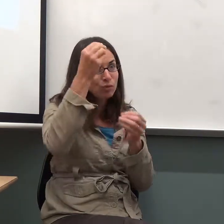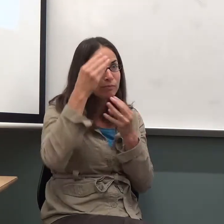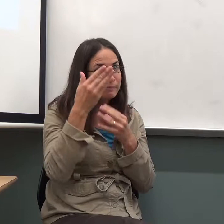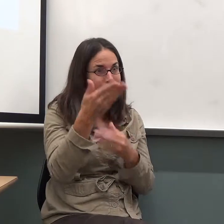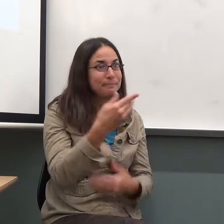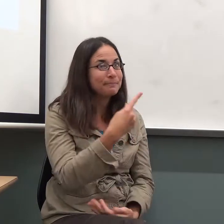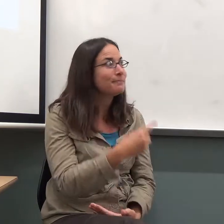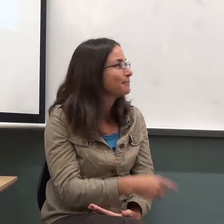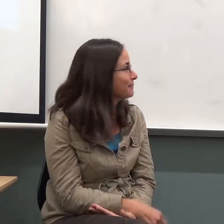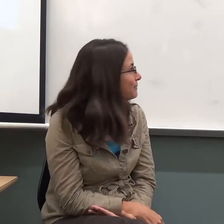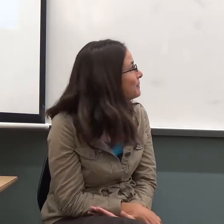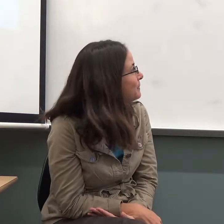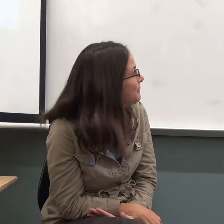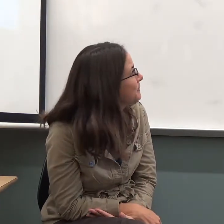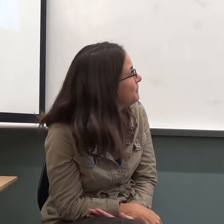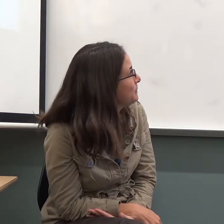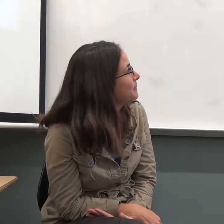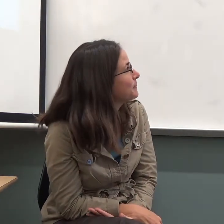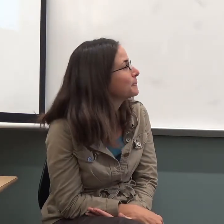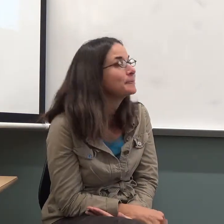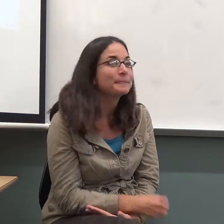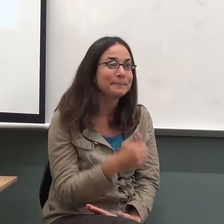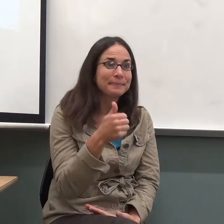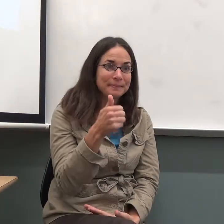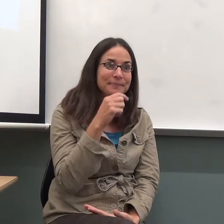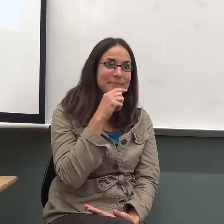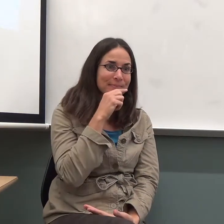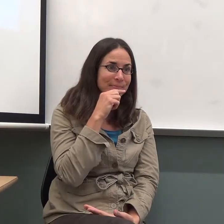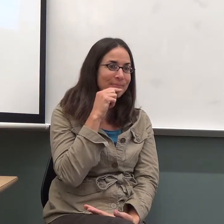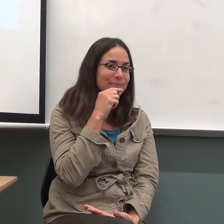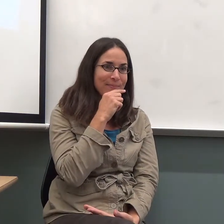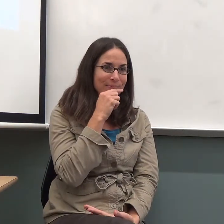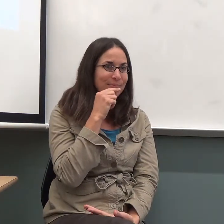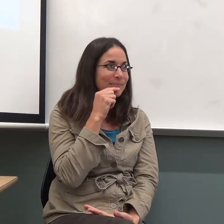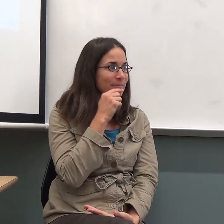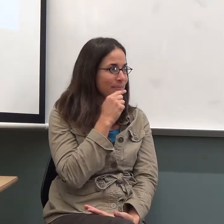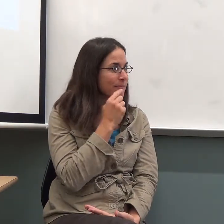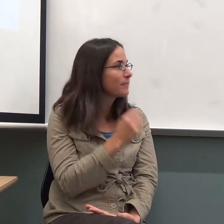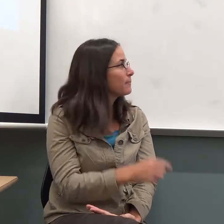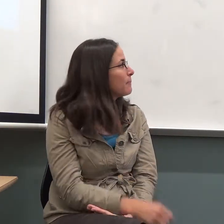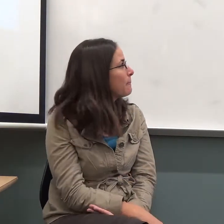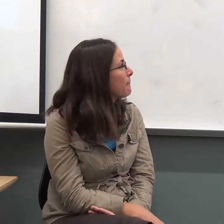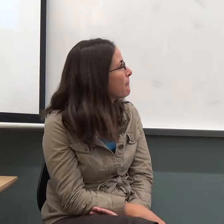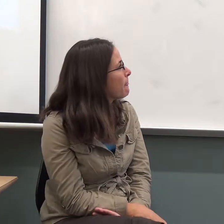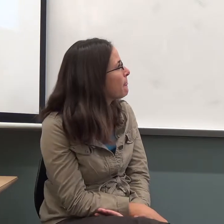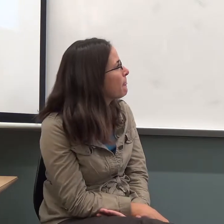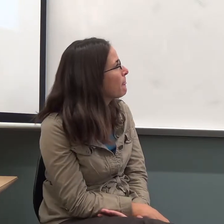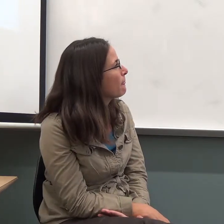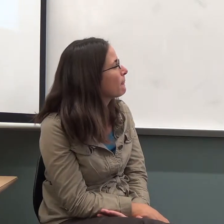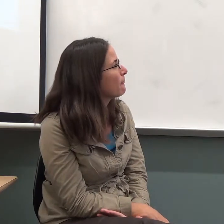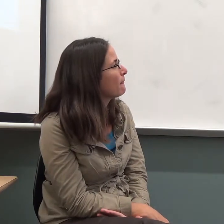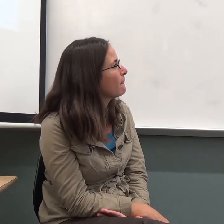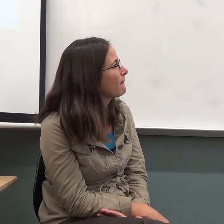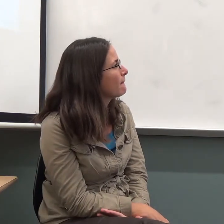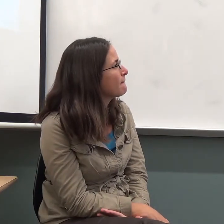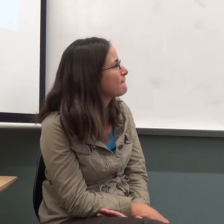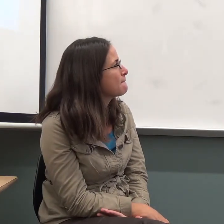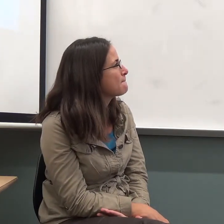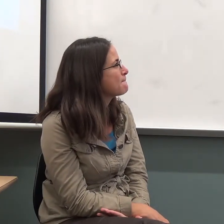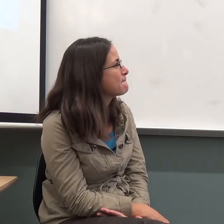grammar, there's our first thing, okay? So, first grammatical structure error is